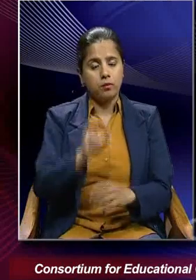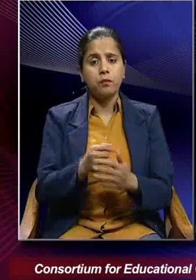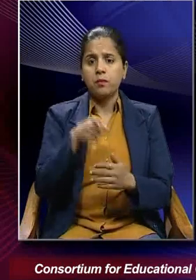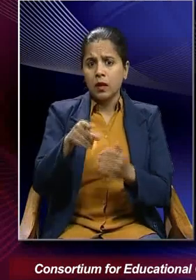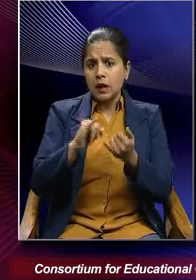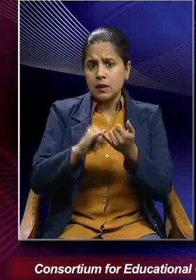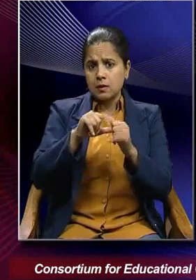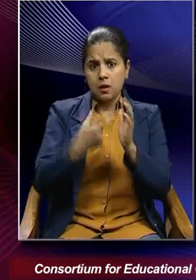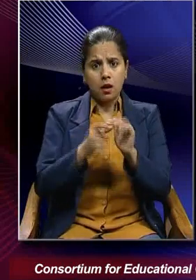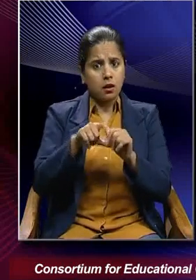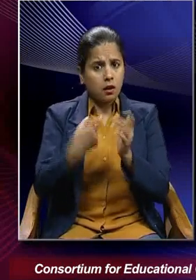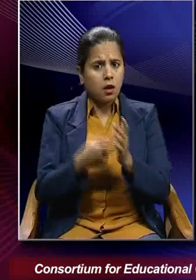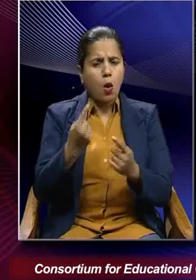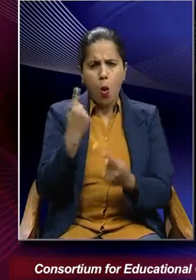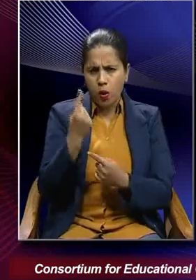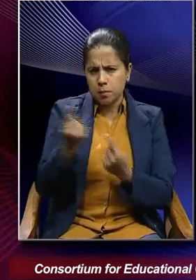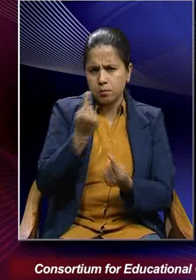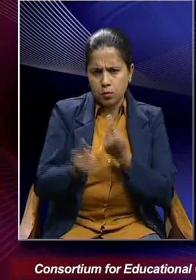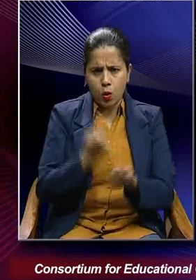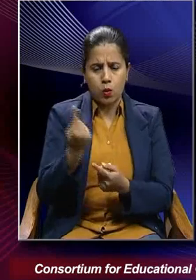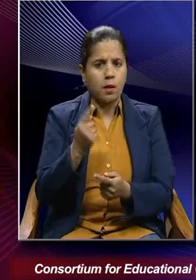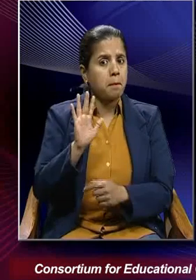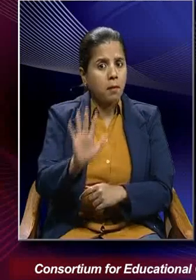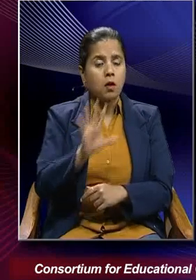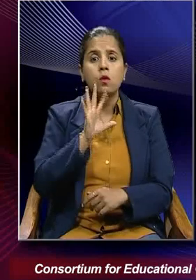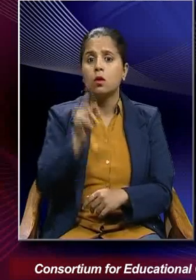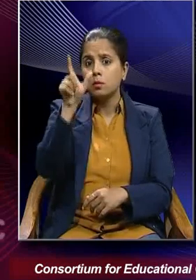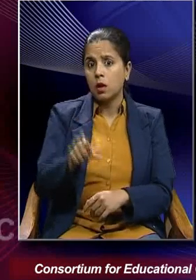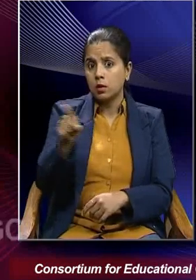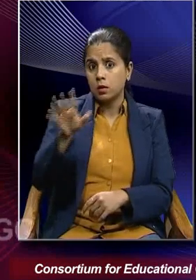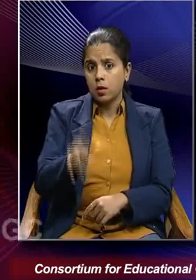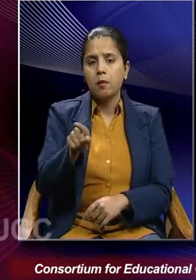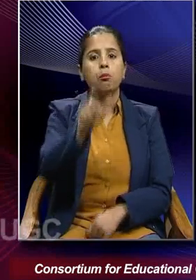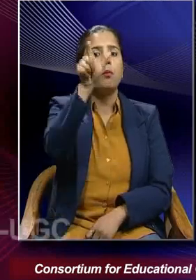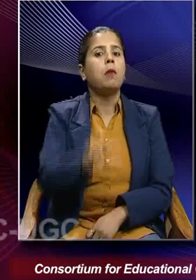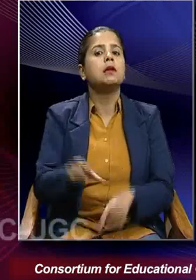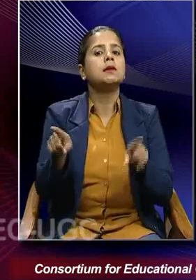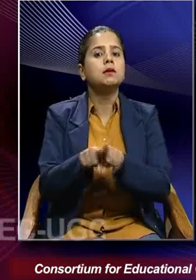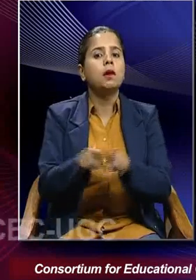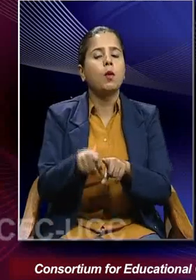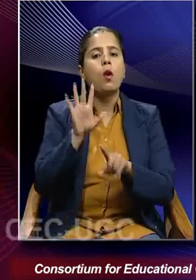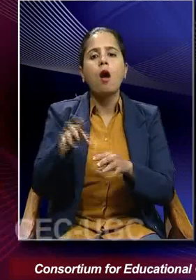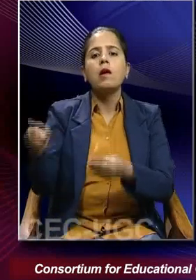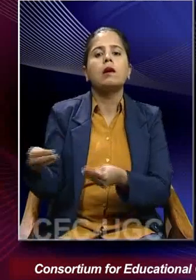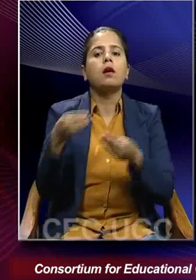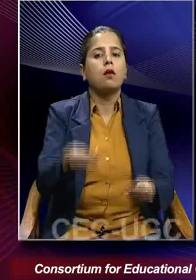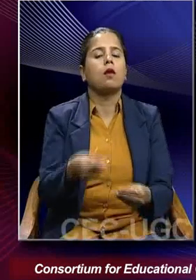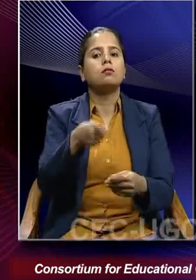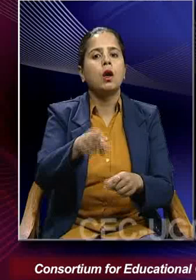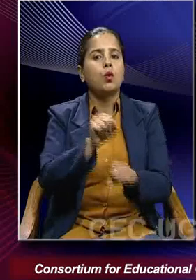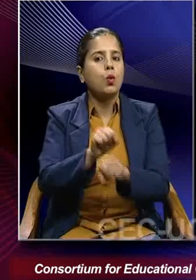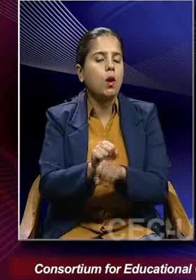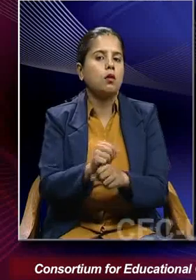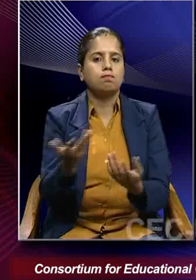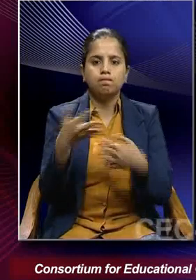as a politician in the national movement but also as a person who was given this task of